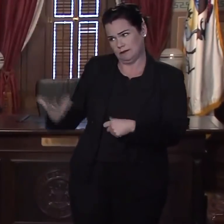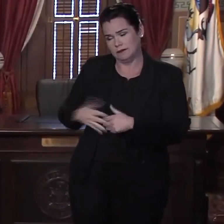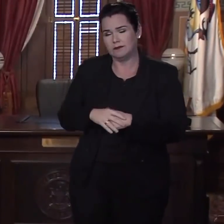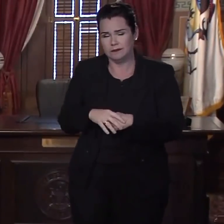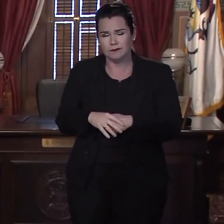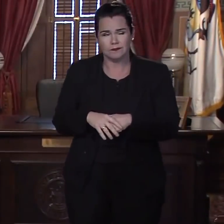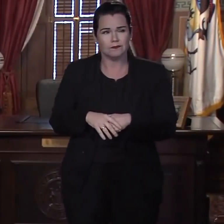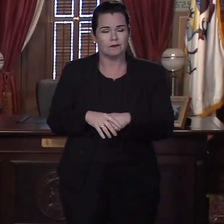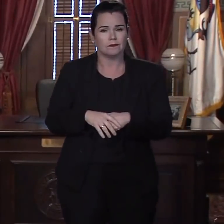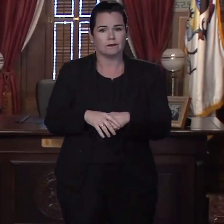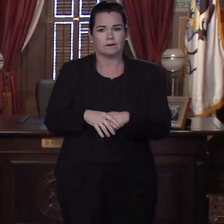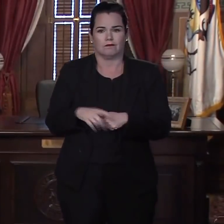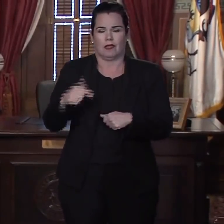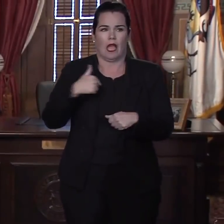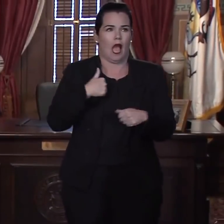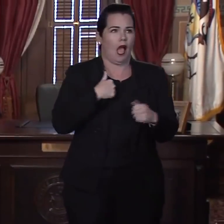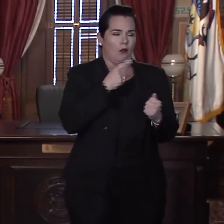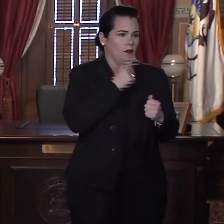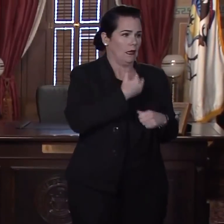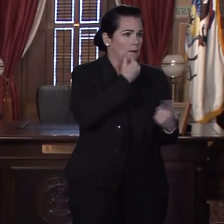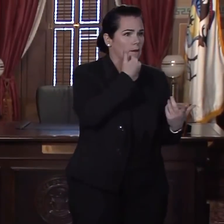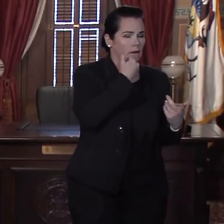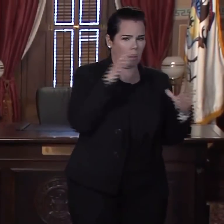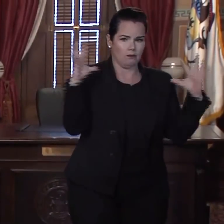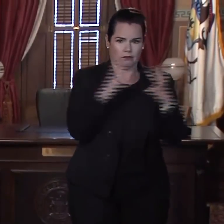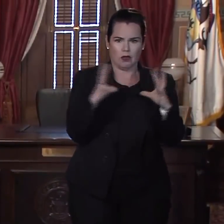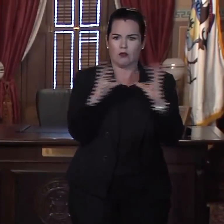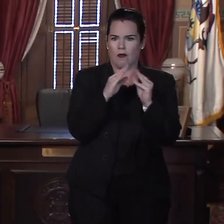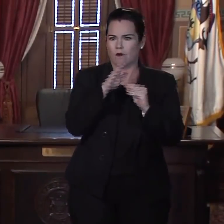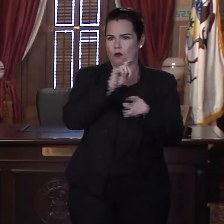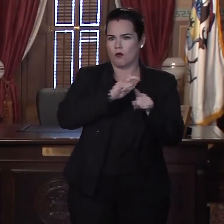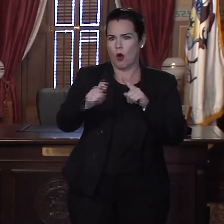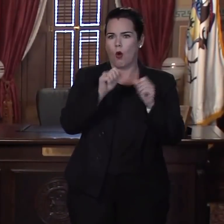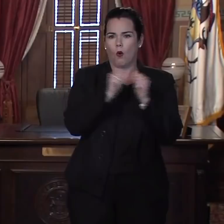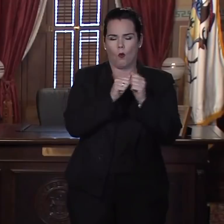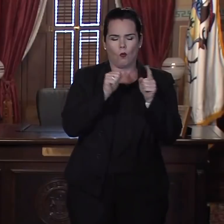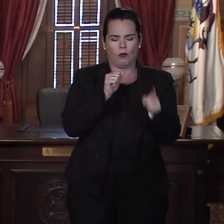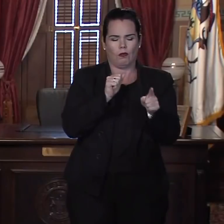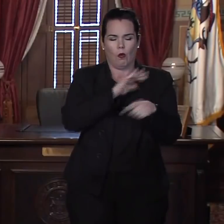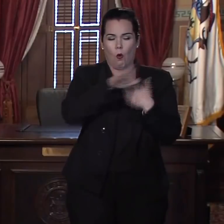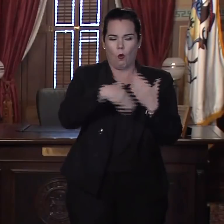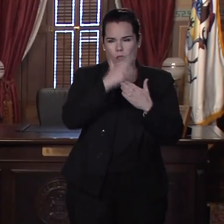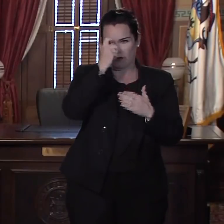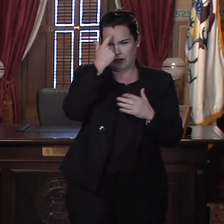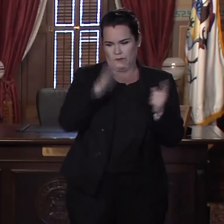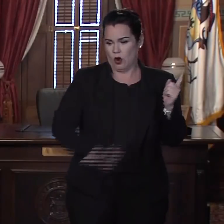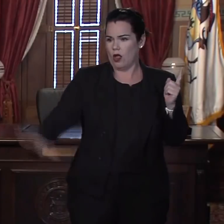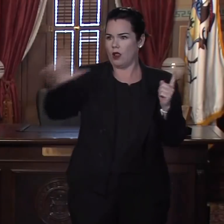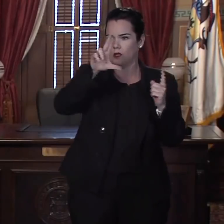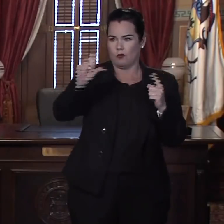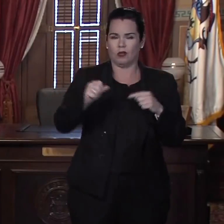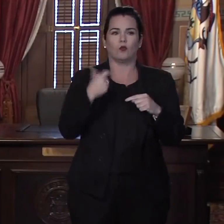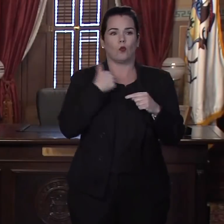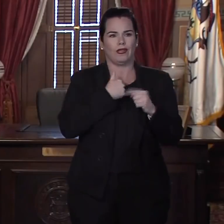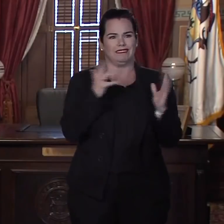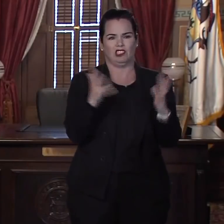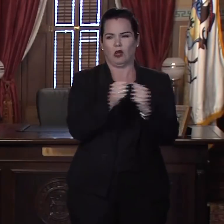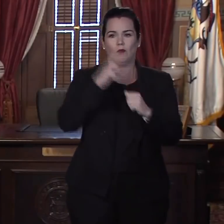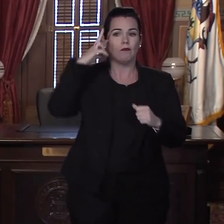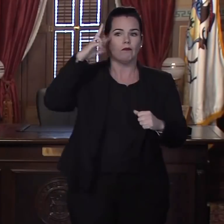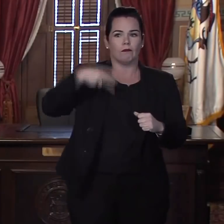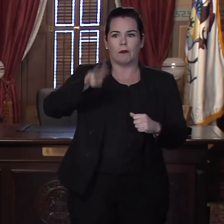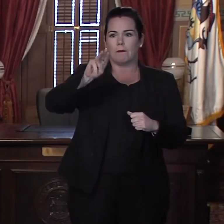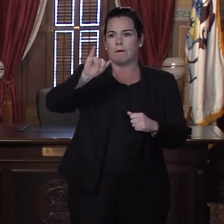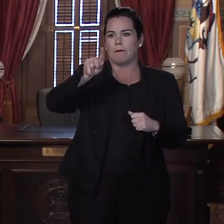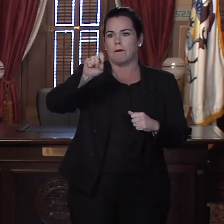was with all of the governors across the country on a call with Mike Pence earlier this morning, where we were talking about a lot of